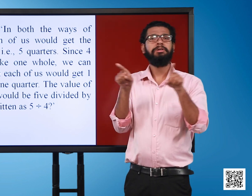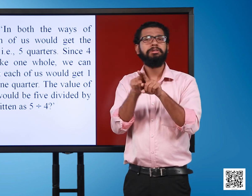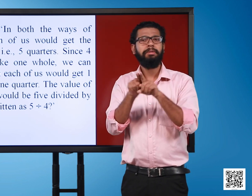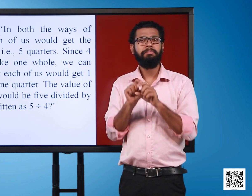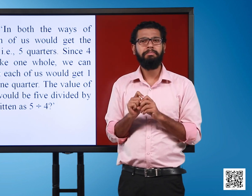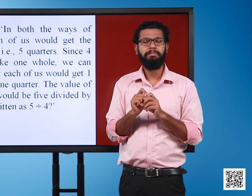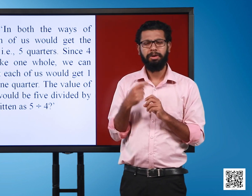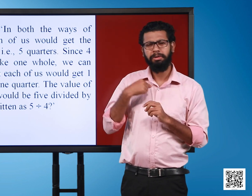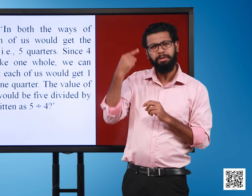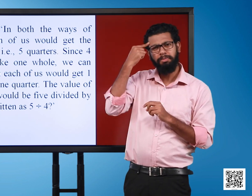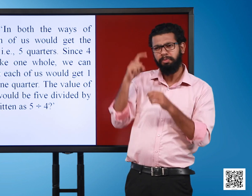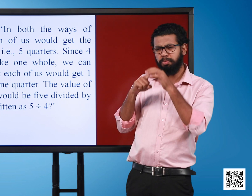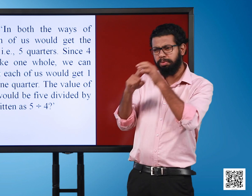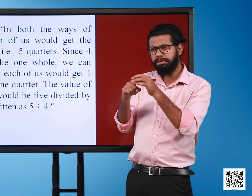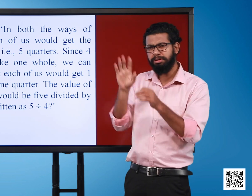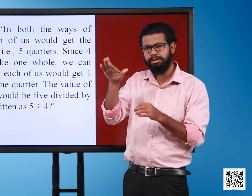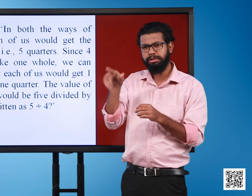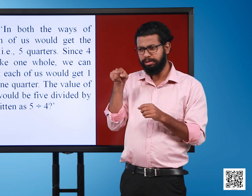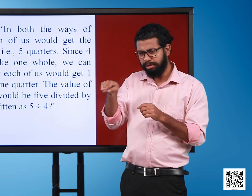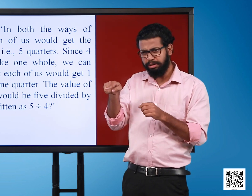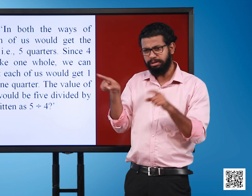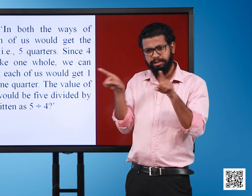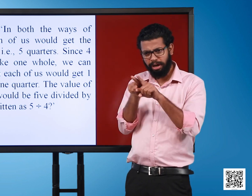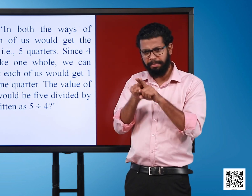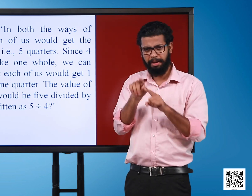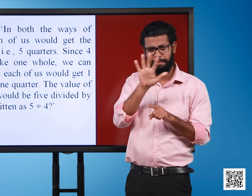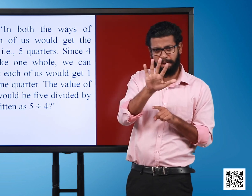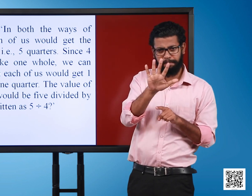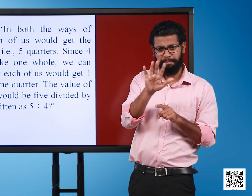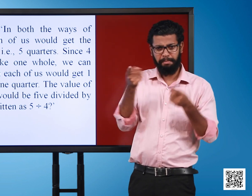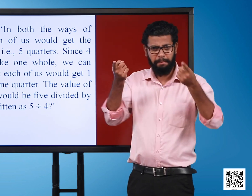The value of each share would be 5 divided by 4.